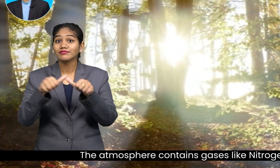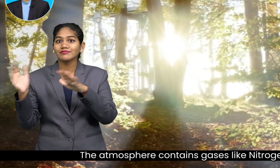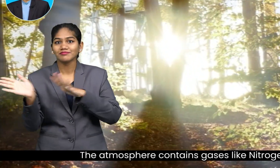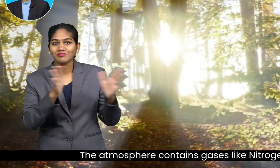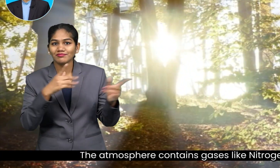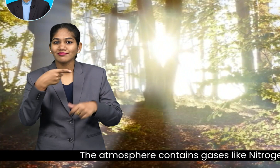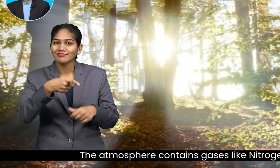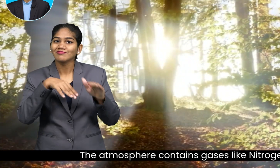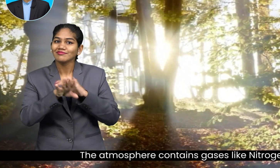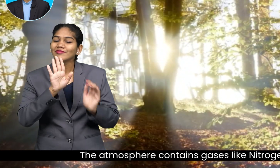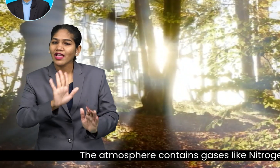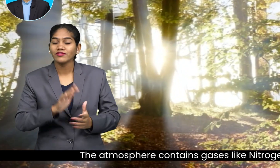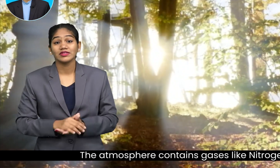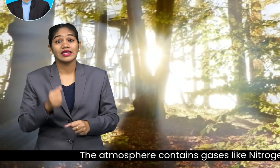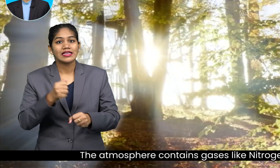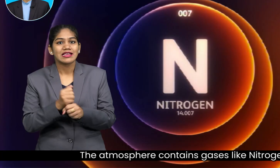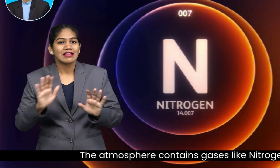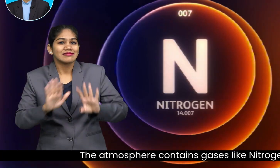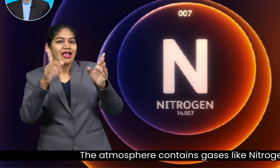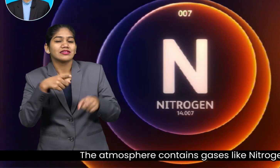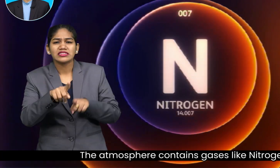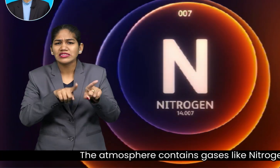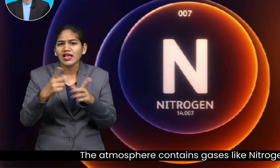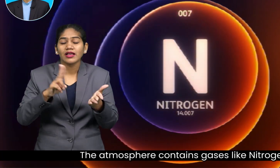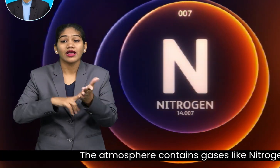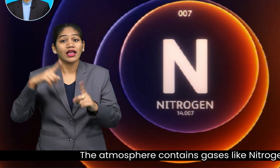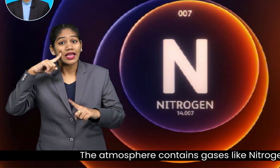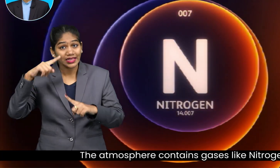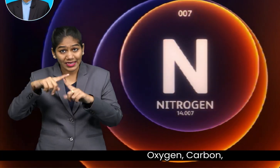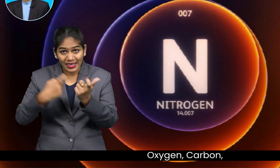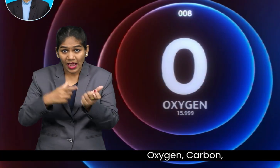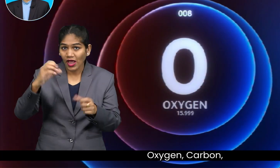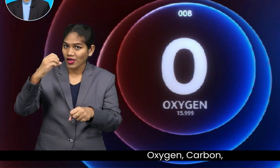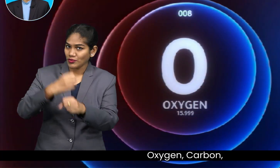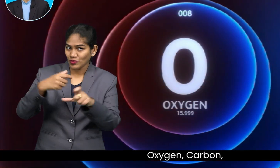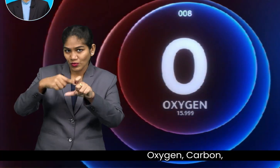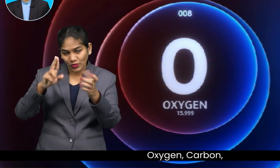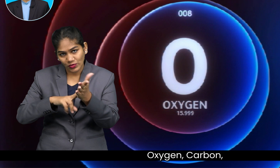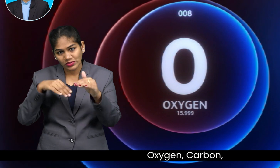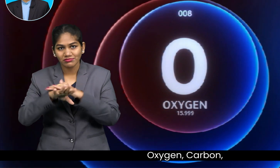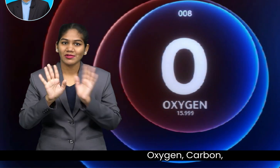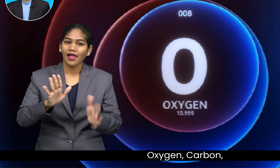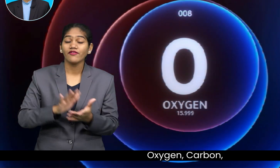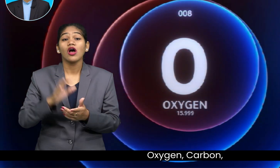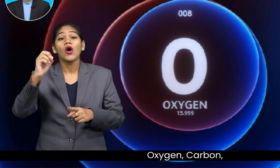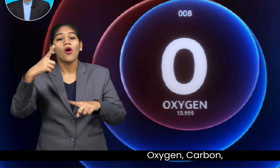The atmosphere contains gases like nitrogen, oxygen,